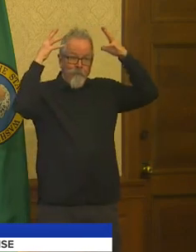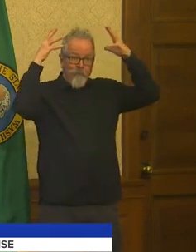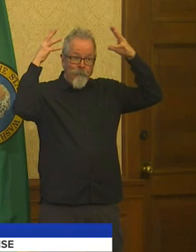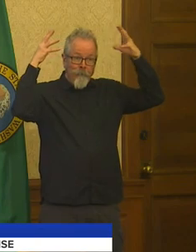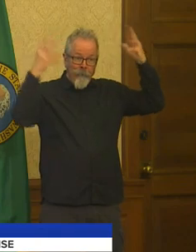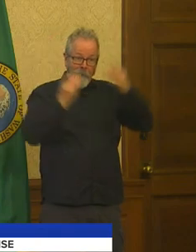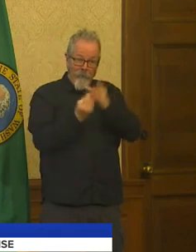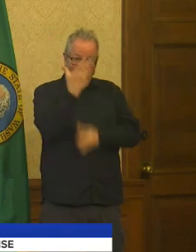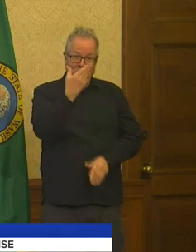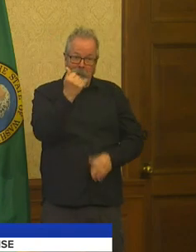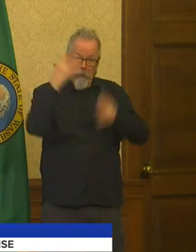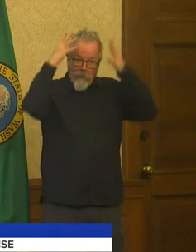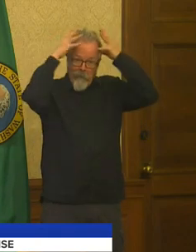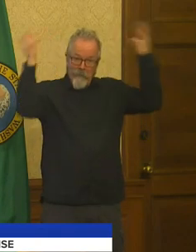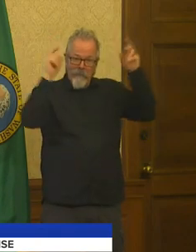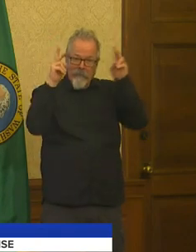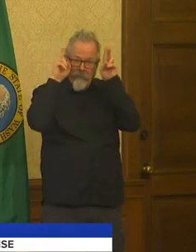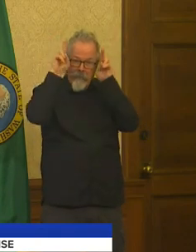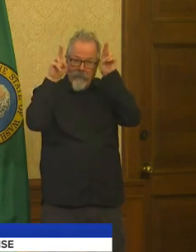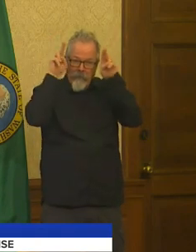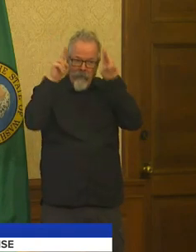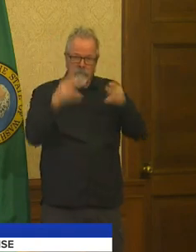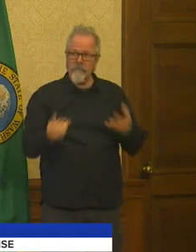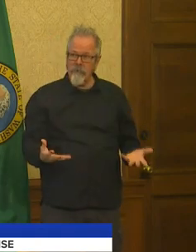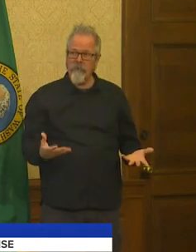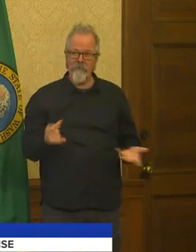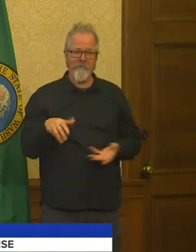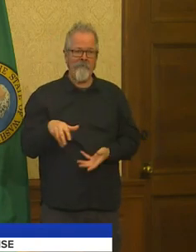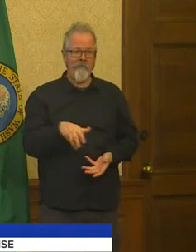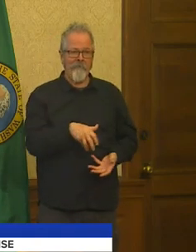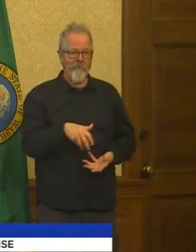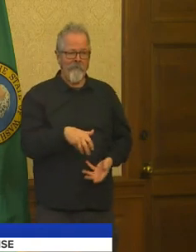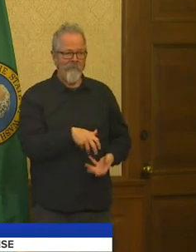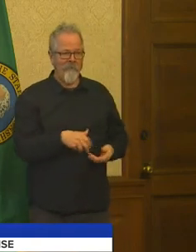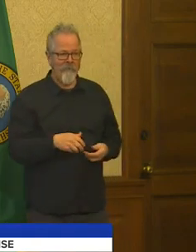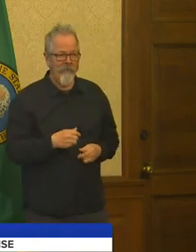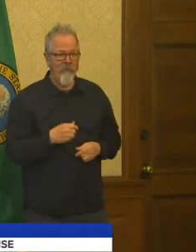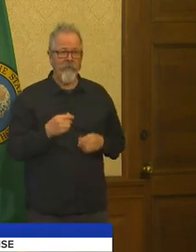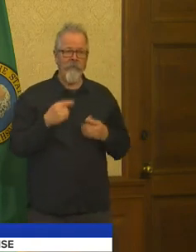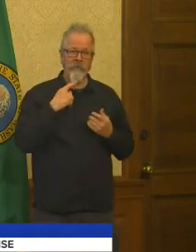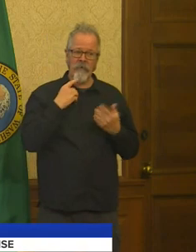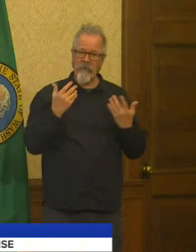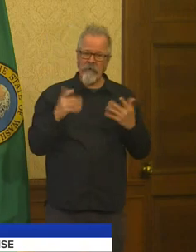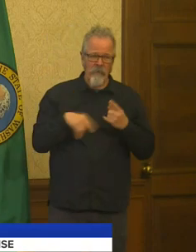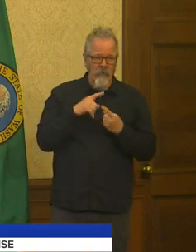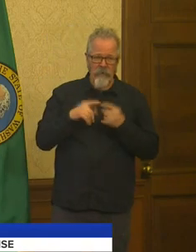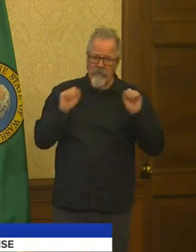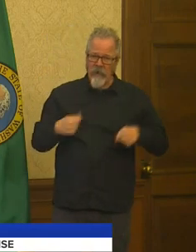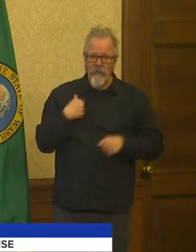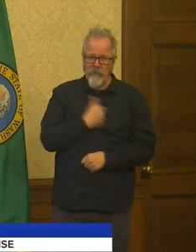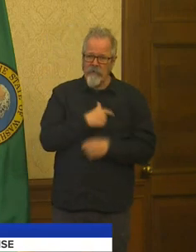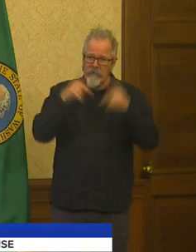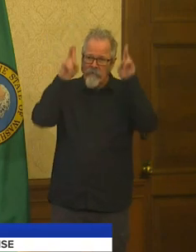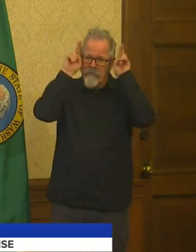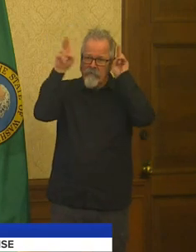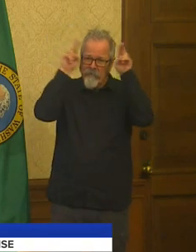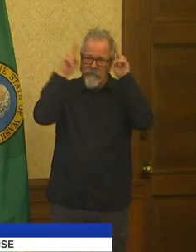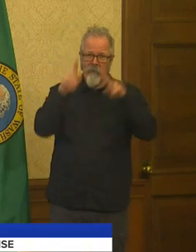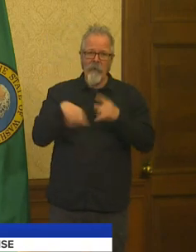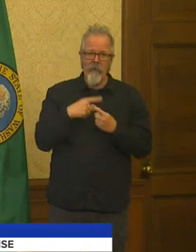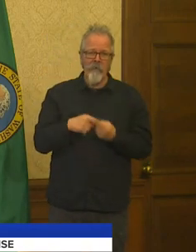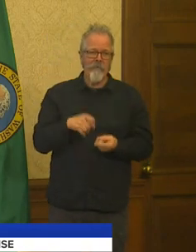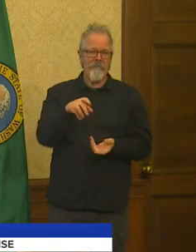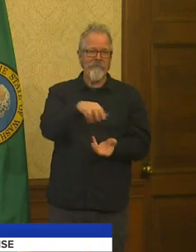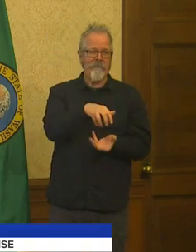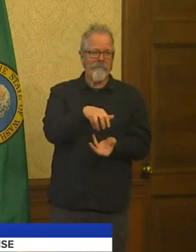When you tell me what date COVID will be substantially reduced in this state that allows us to increase